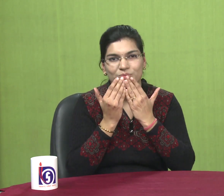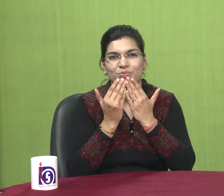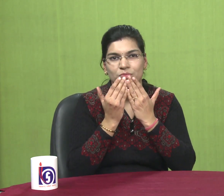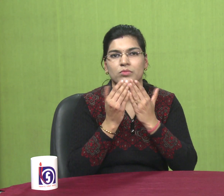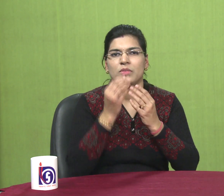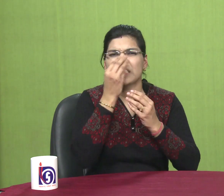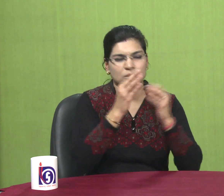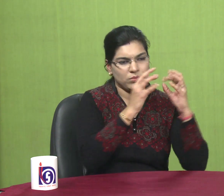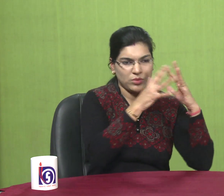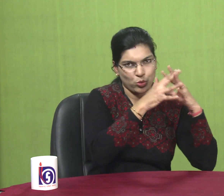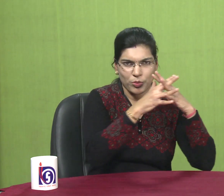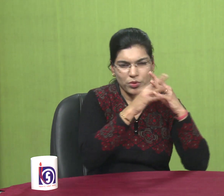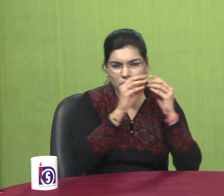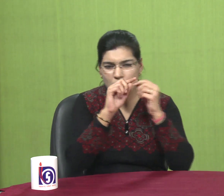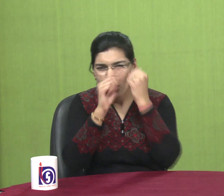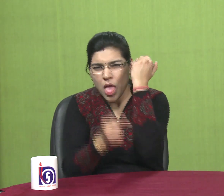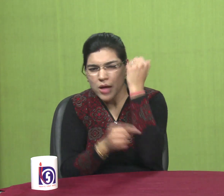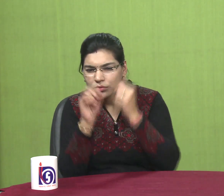www.xyz.ac. The AC is academic institutions.